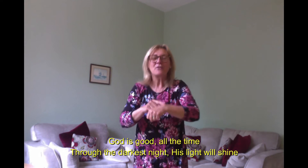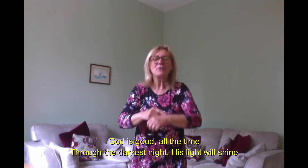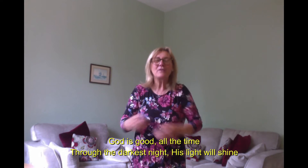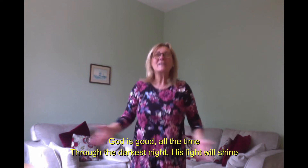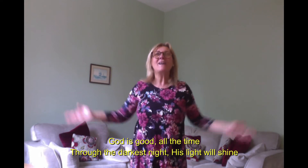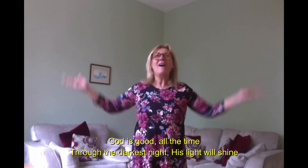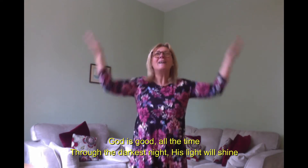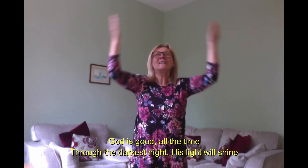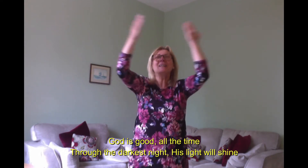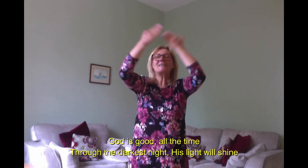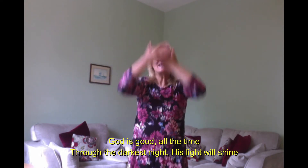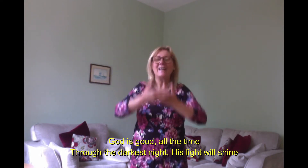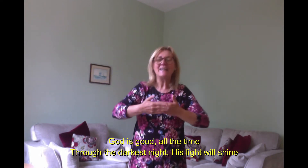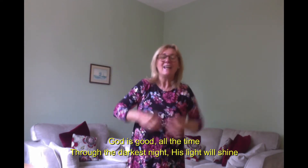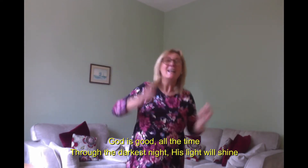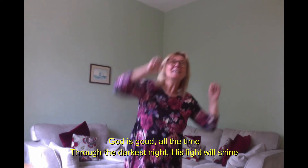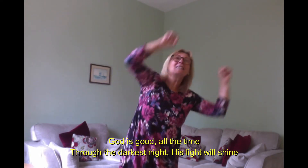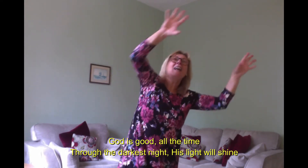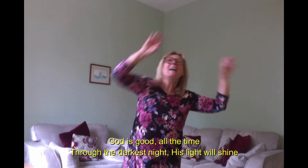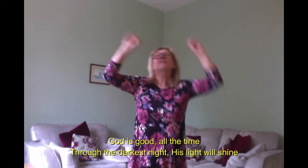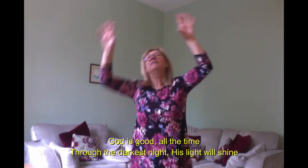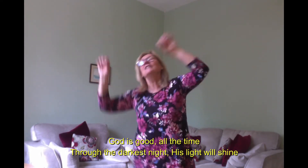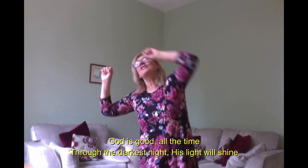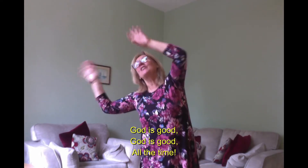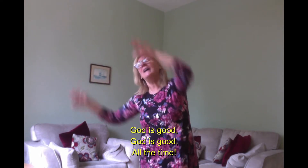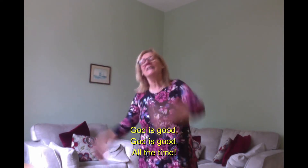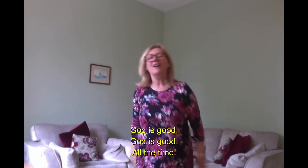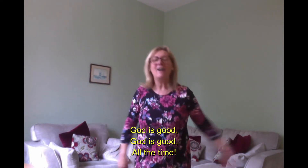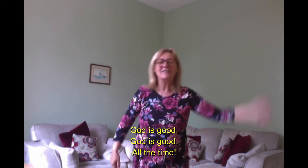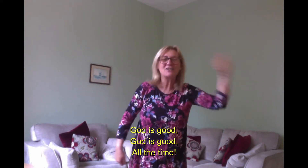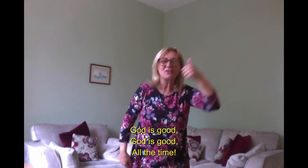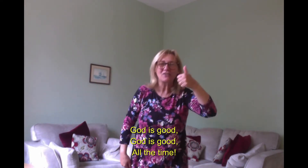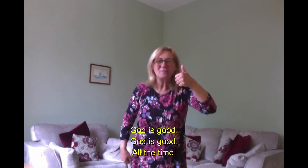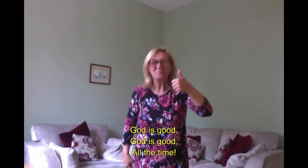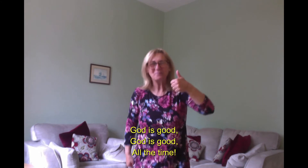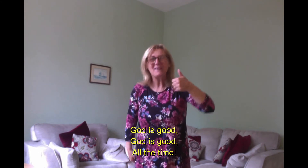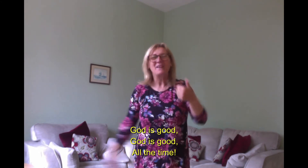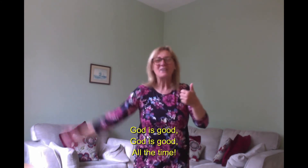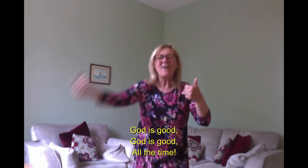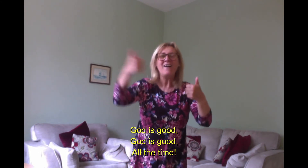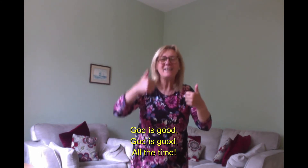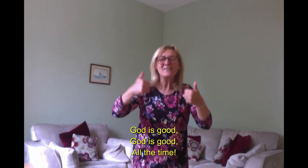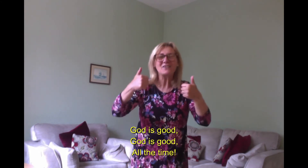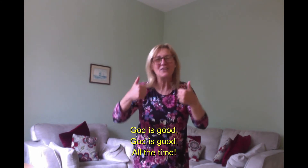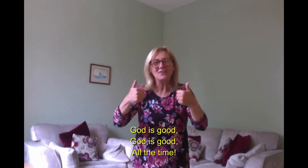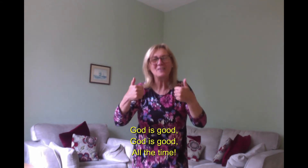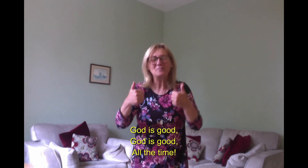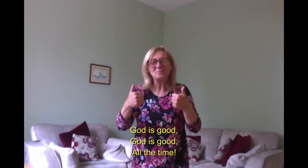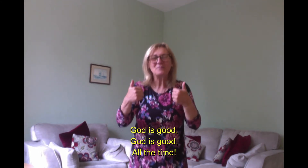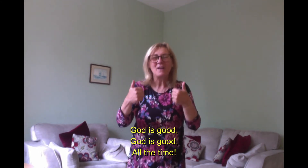the darkest night, His light will shine. God is good. God is good